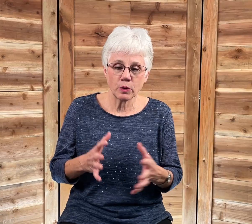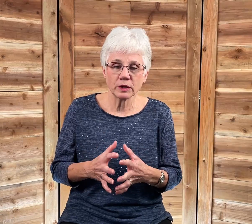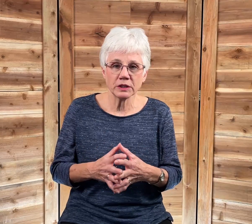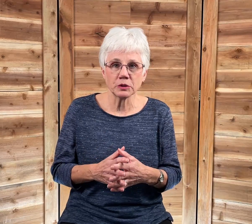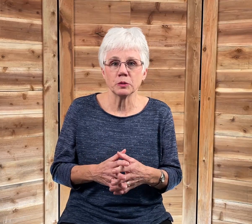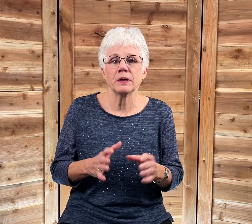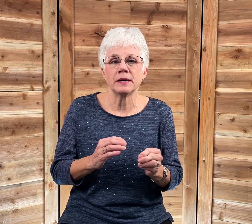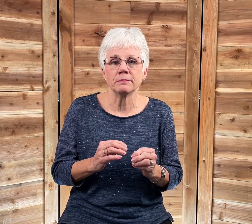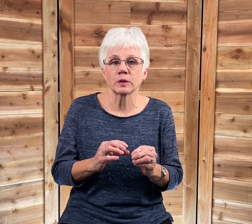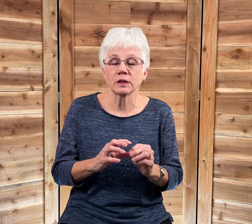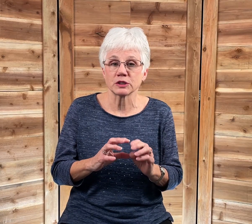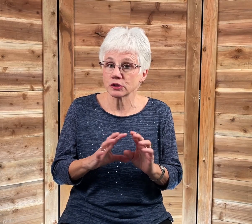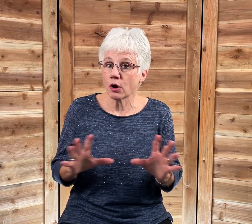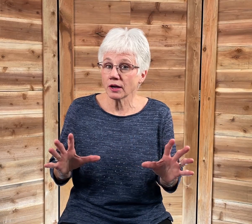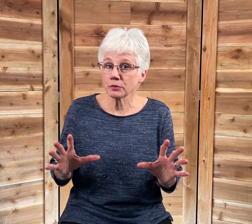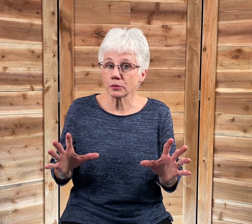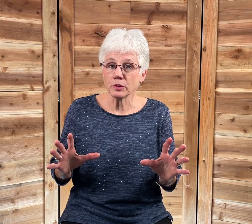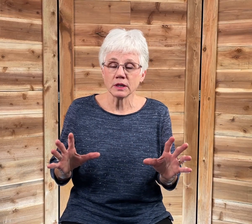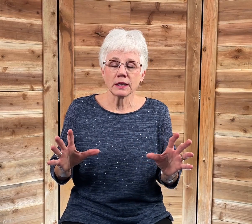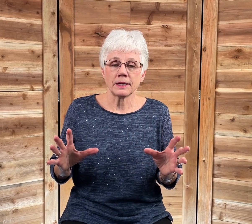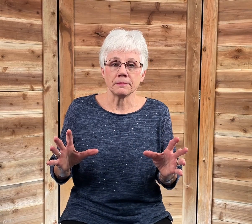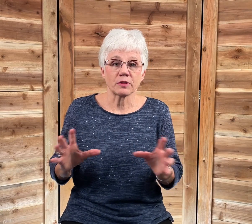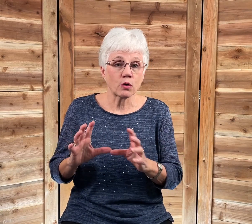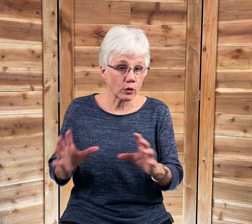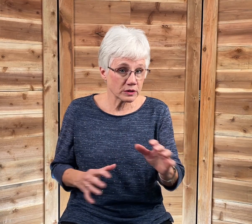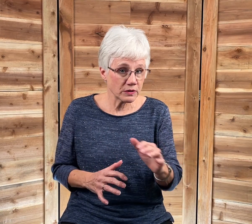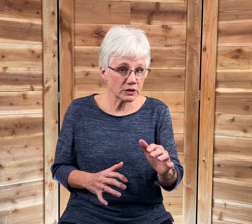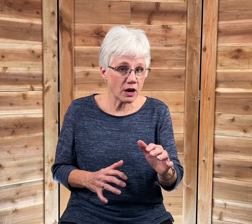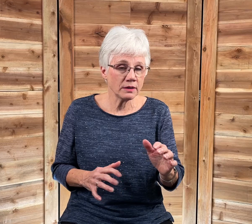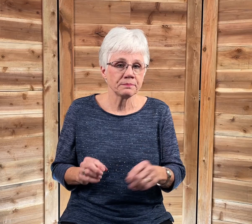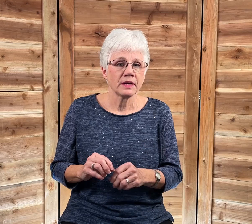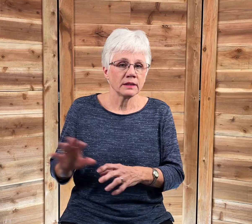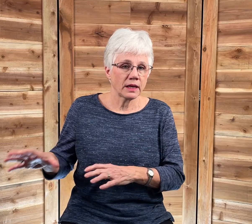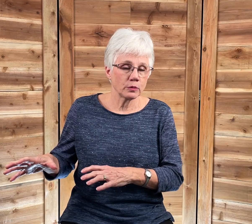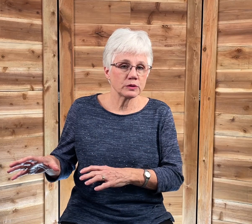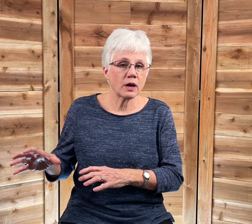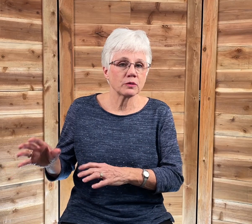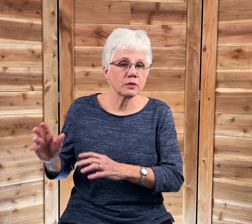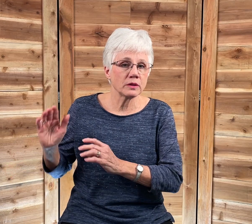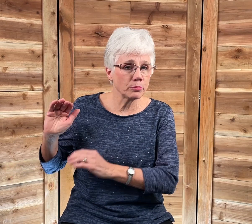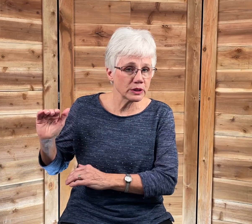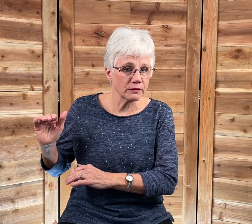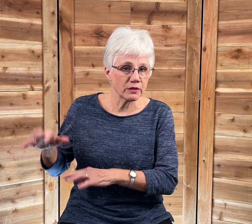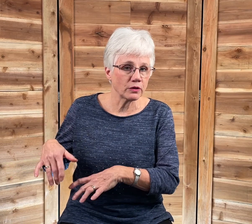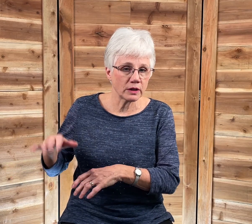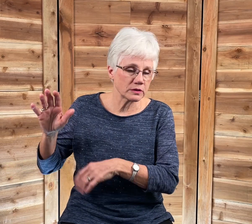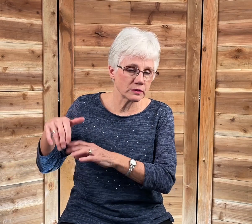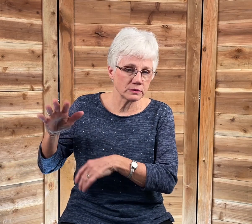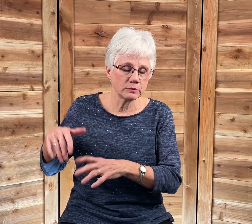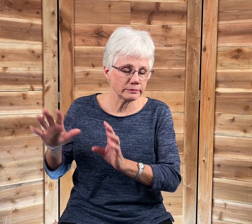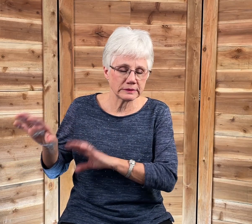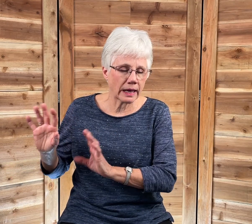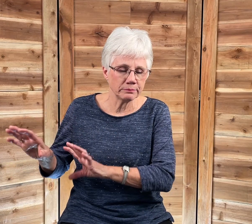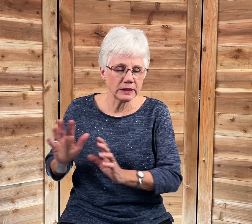So what we're going to do, we're going to just talk through the chorus of the song, and later we'll talk through the bridge of the song. It's